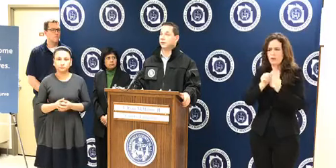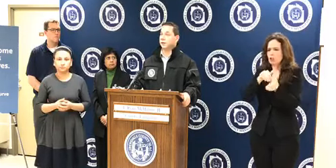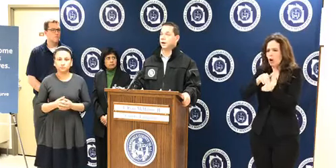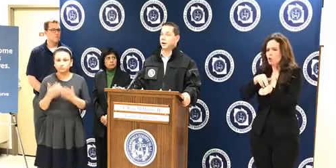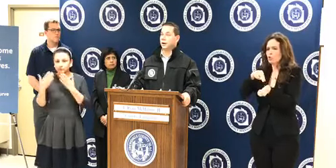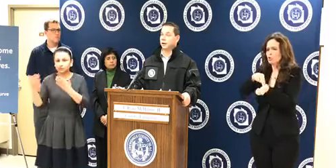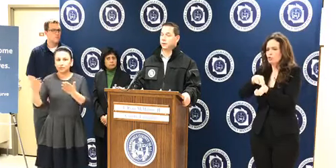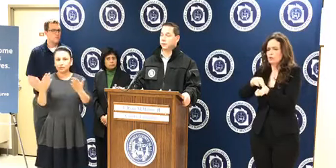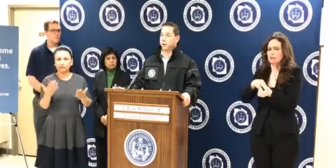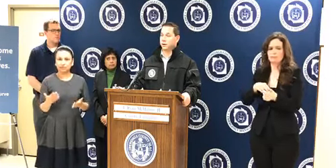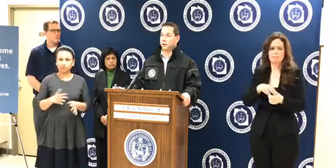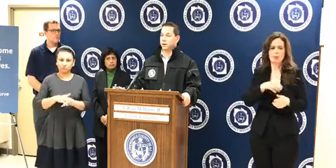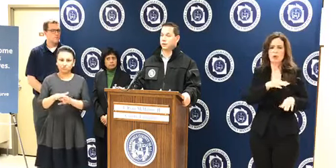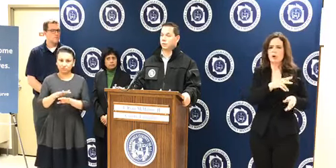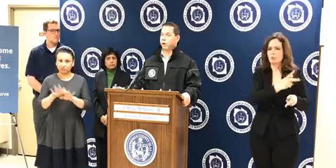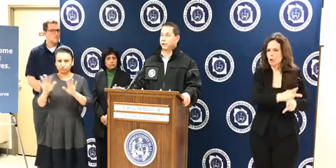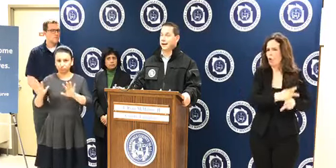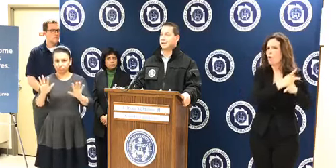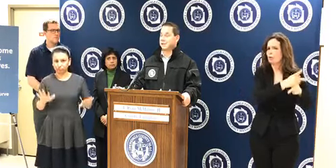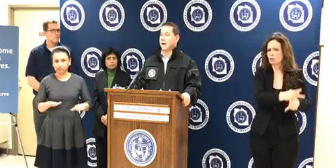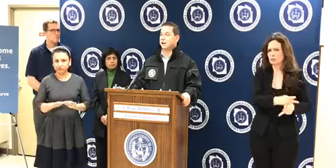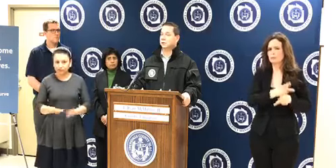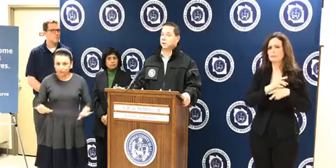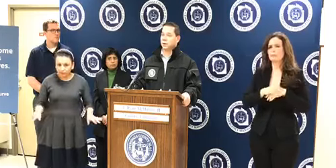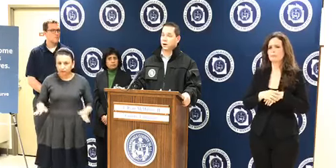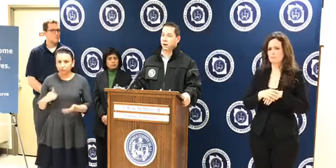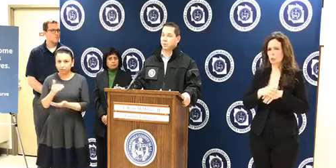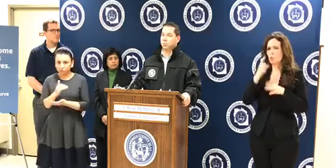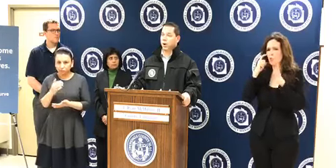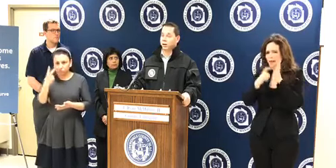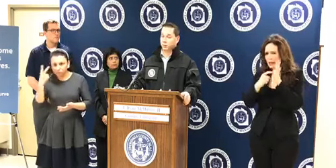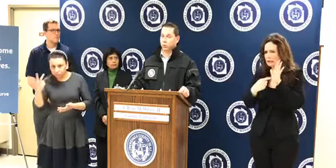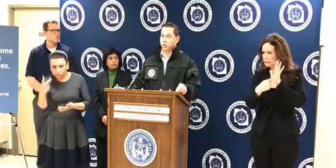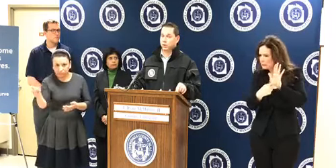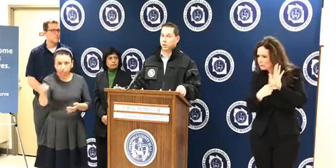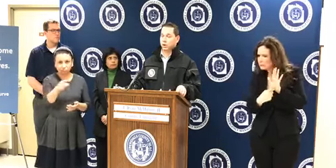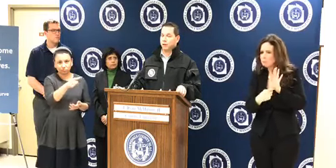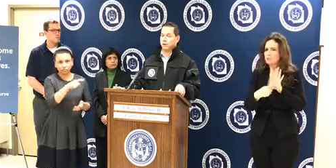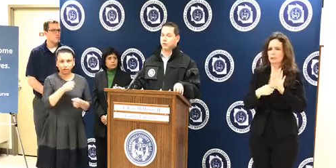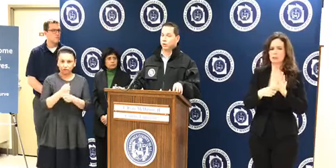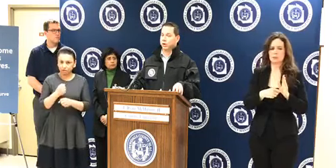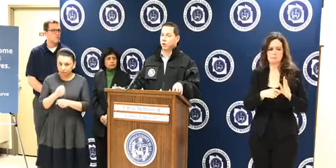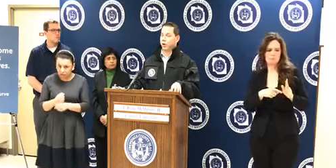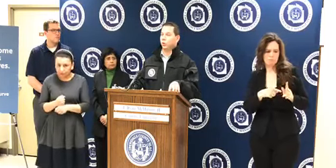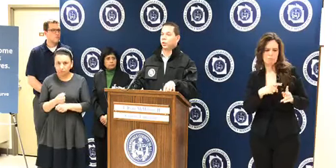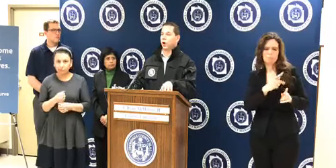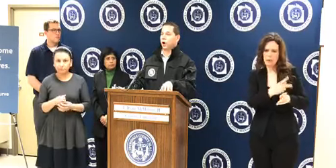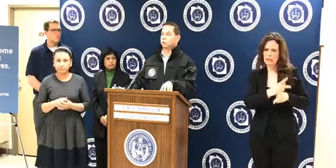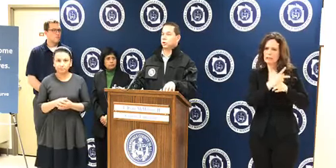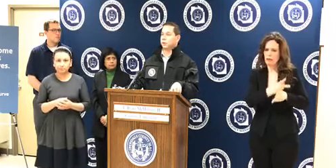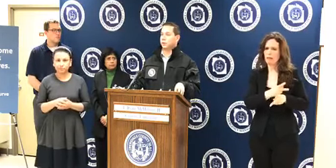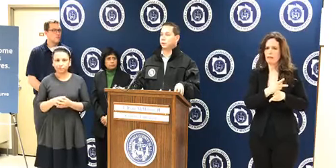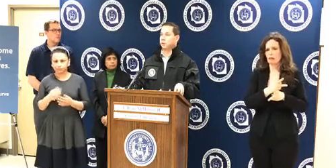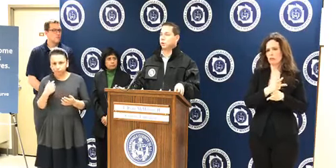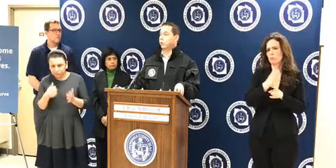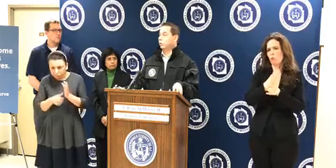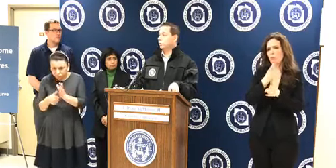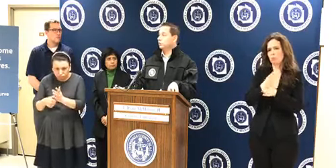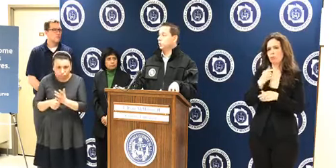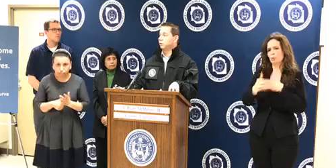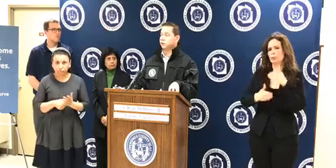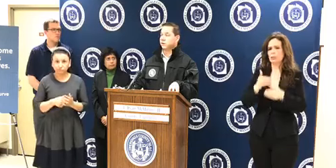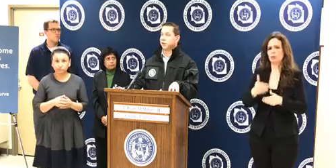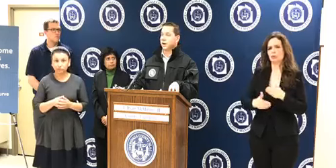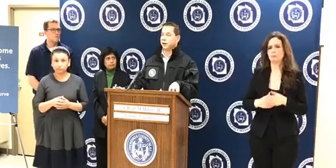again and recognize that. But if you look at where we are, and that's why we're doing